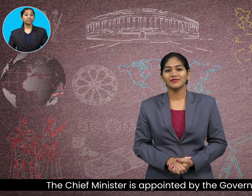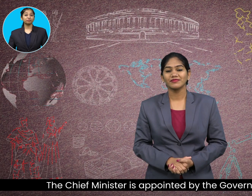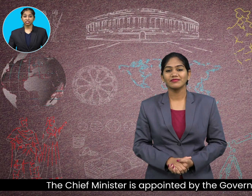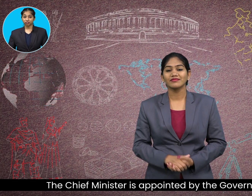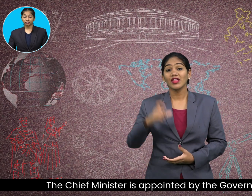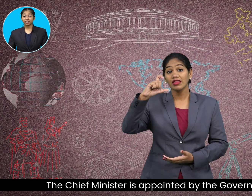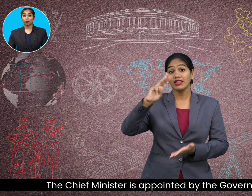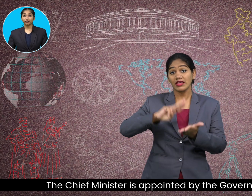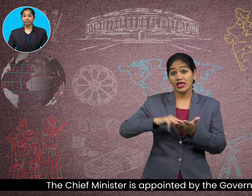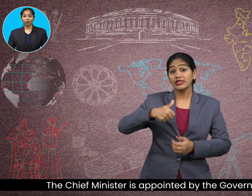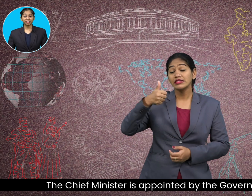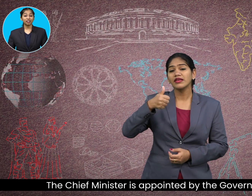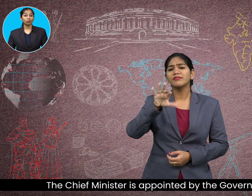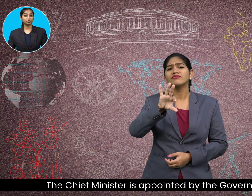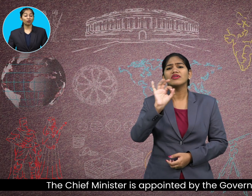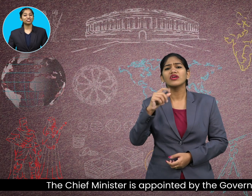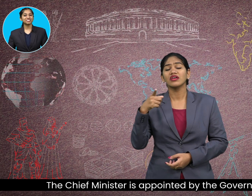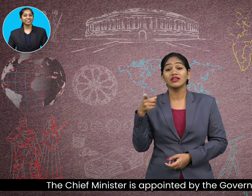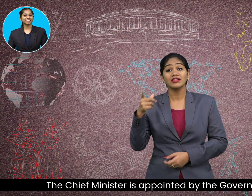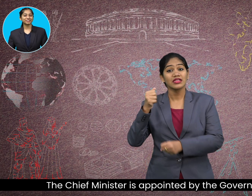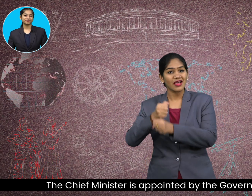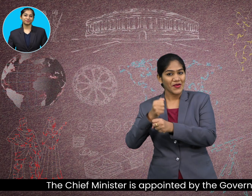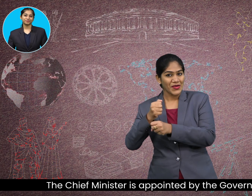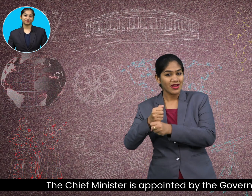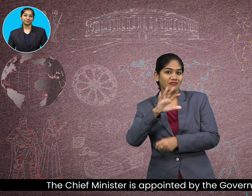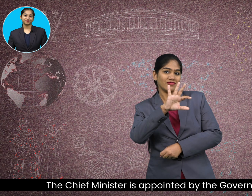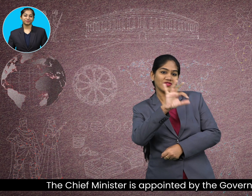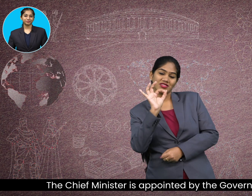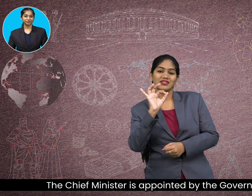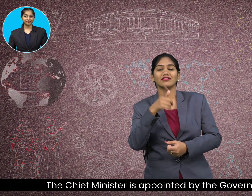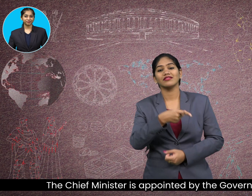The chief minister is appointed by the governor of the state.